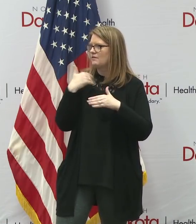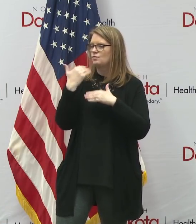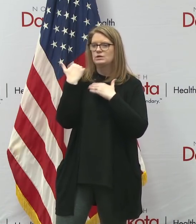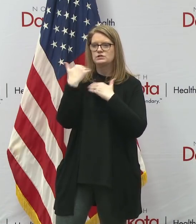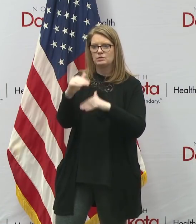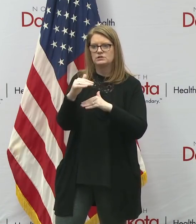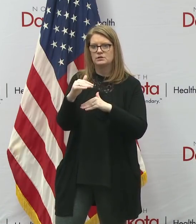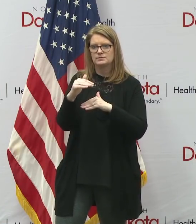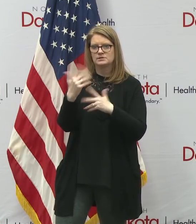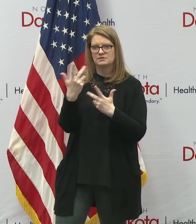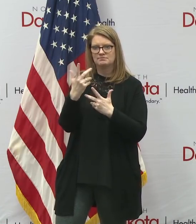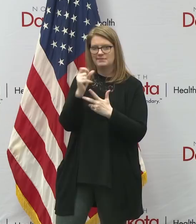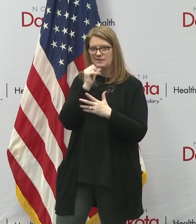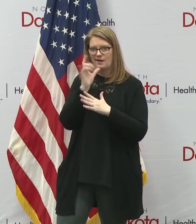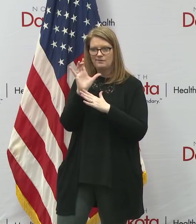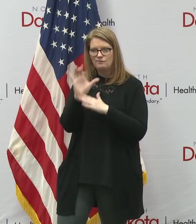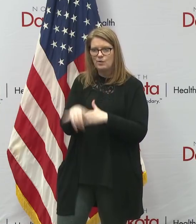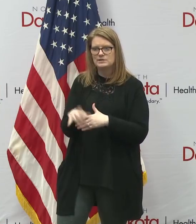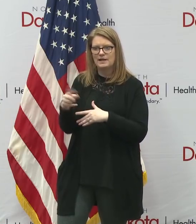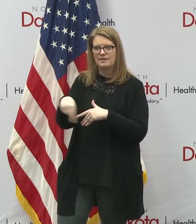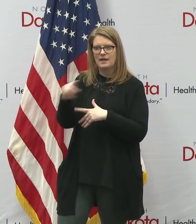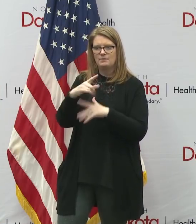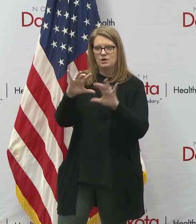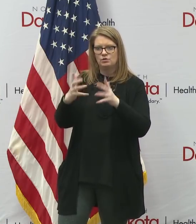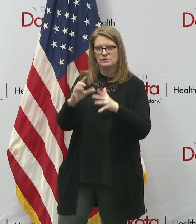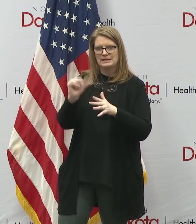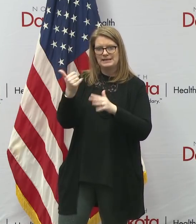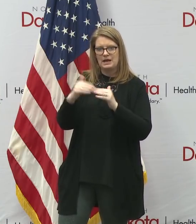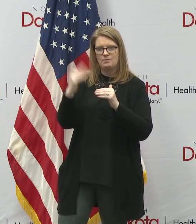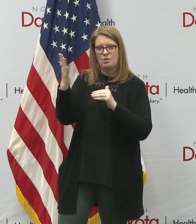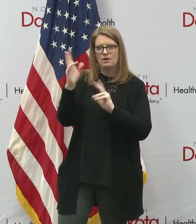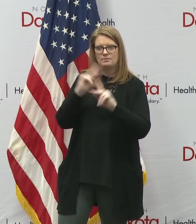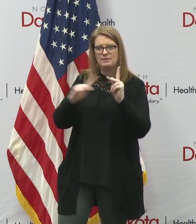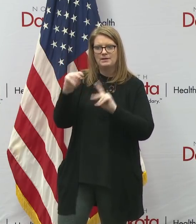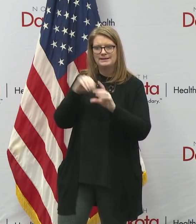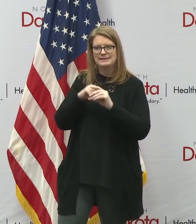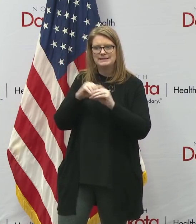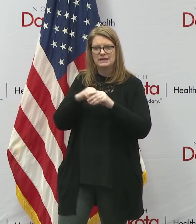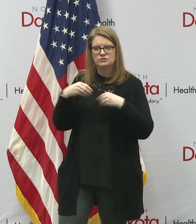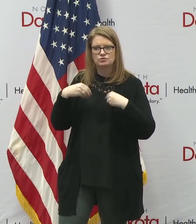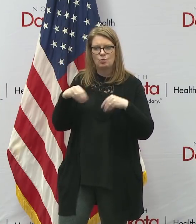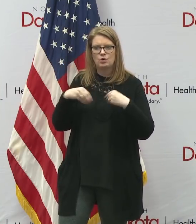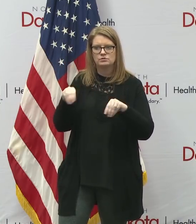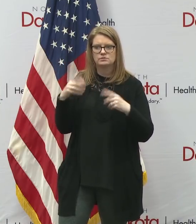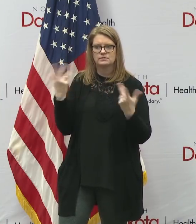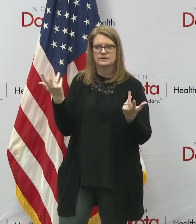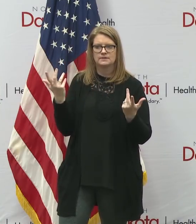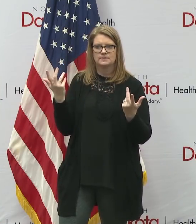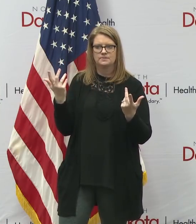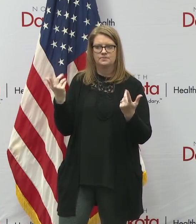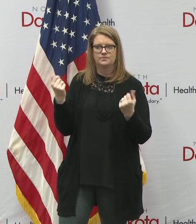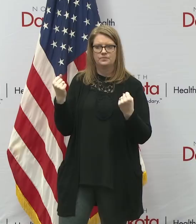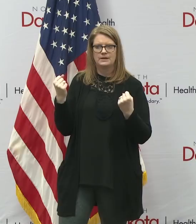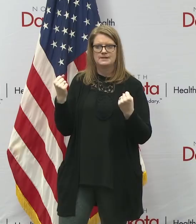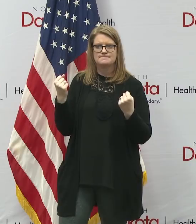not enforcing them, on groups of 10 or more people being inside their stores. Is there any